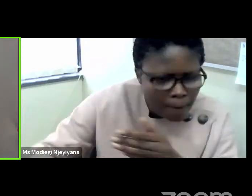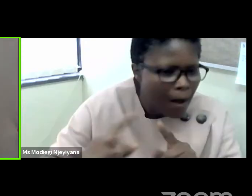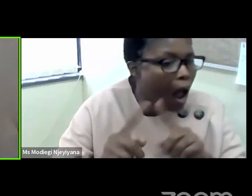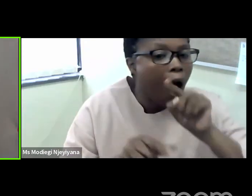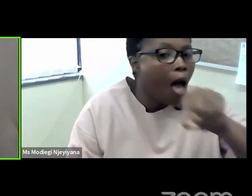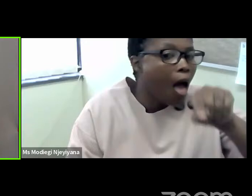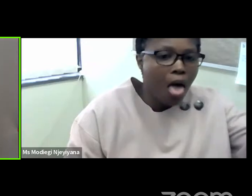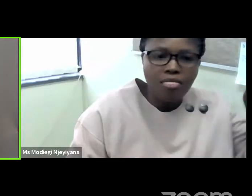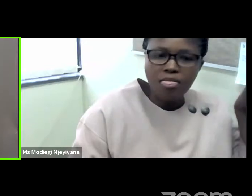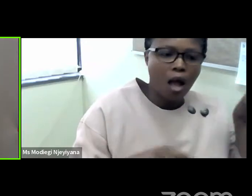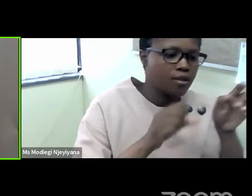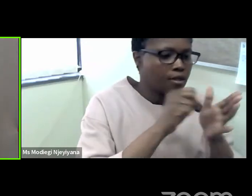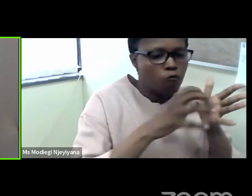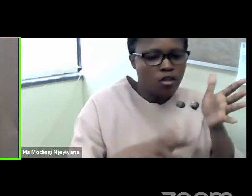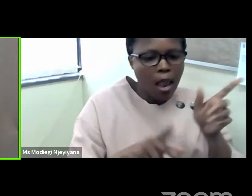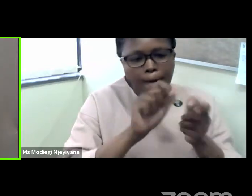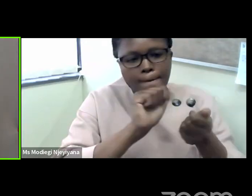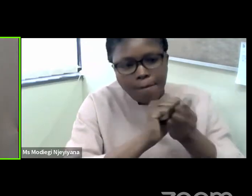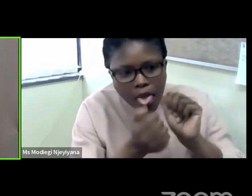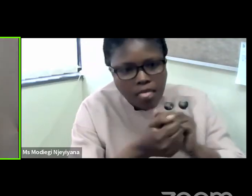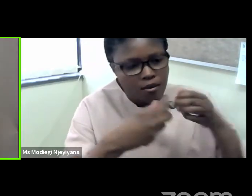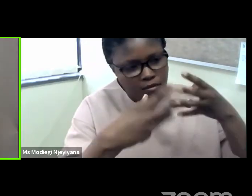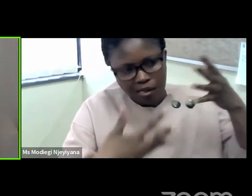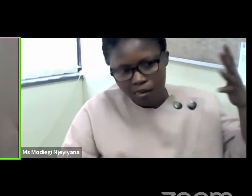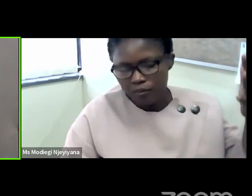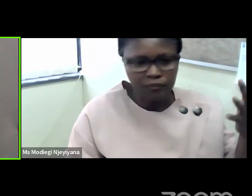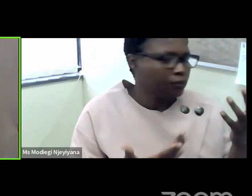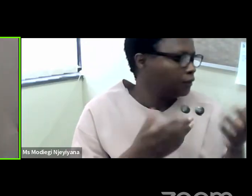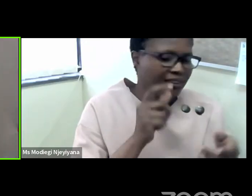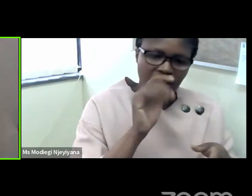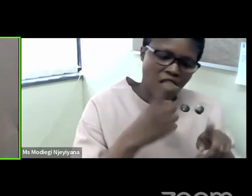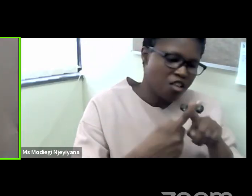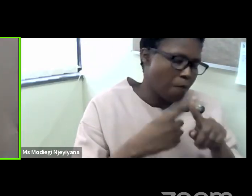not accessible, not available, not even there.